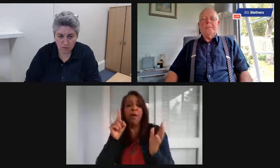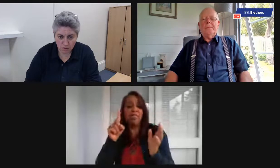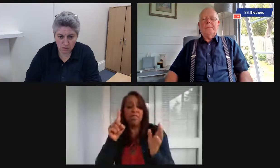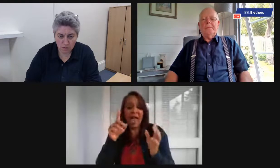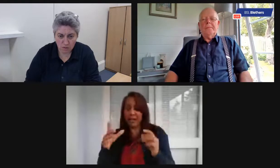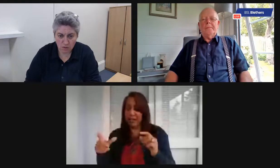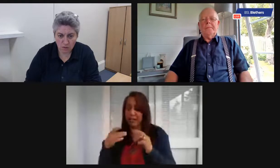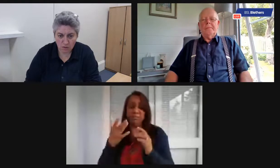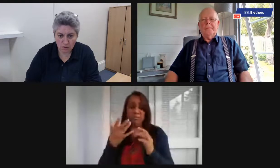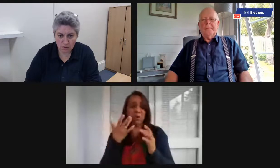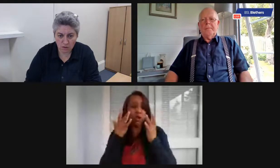So,